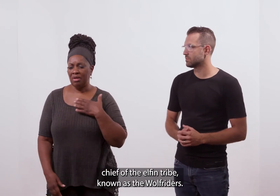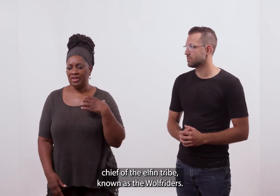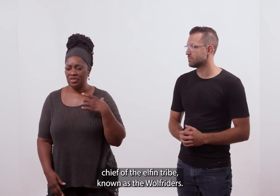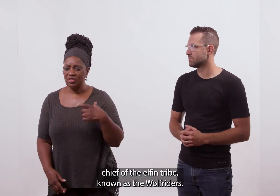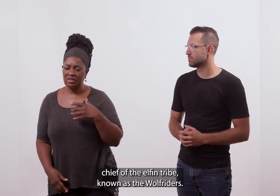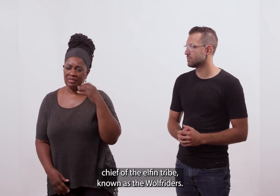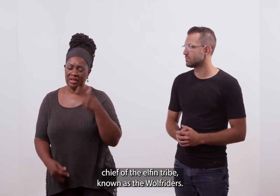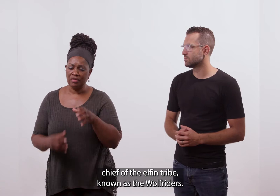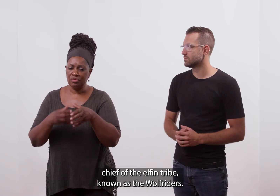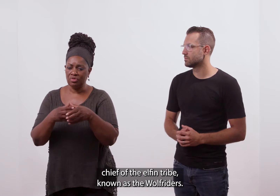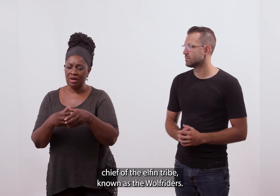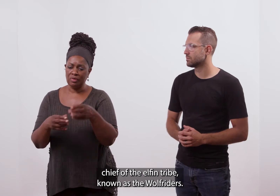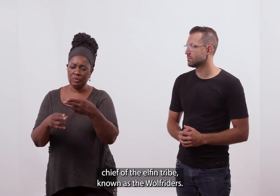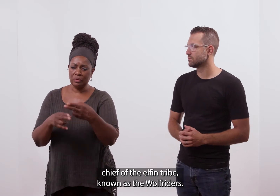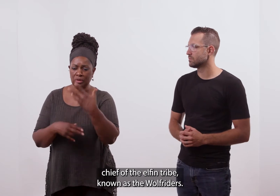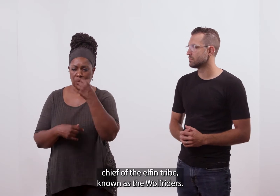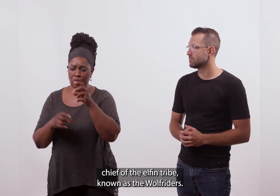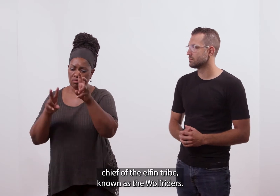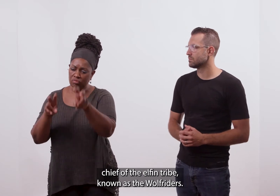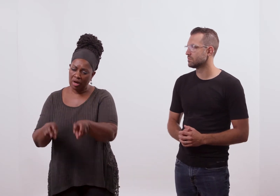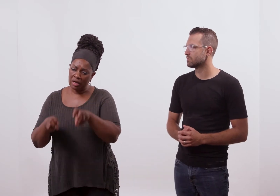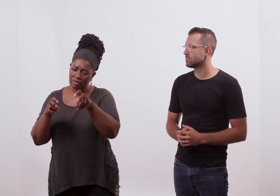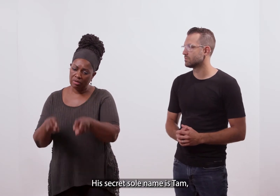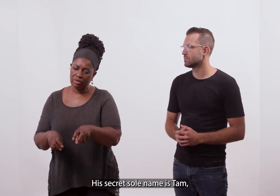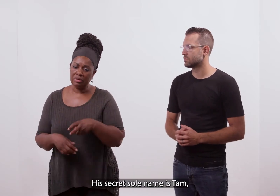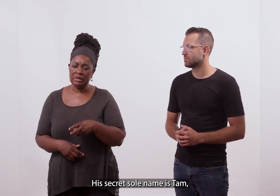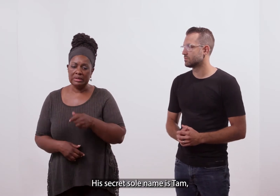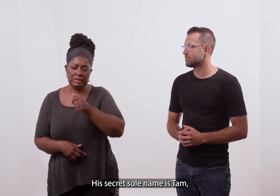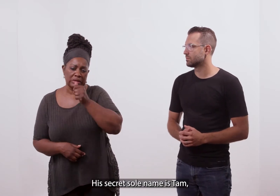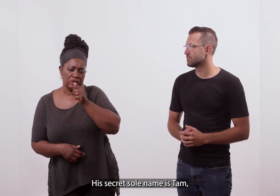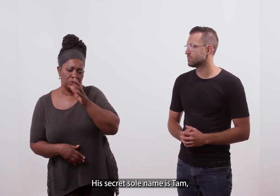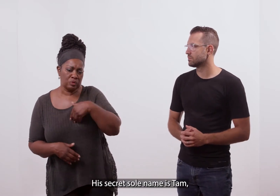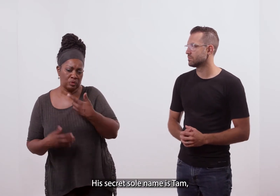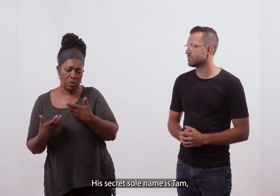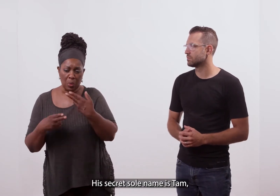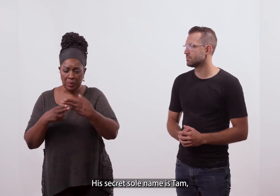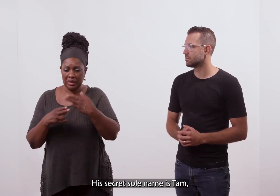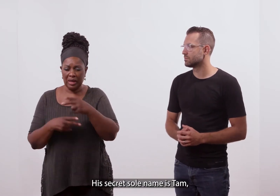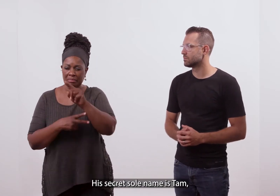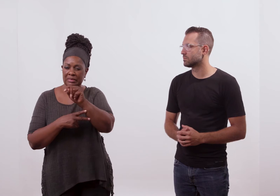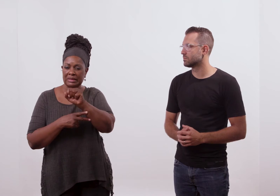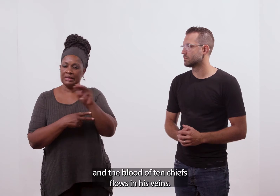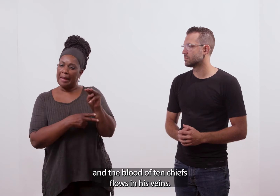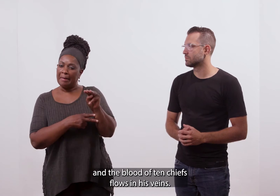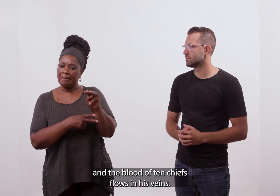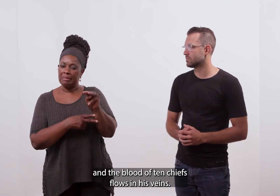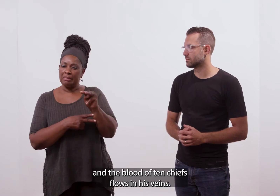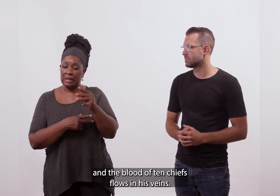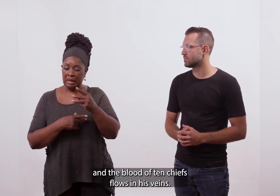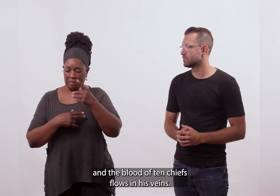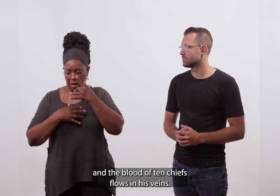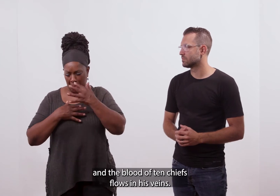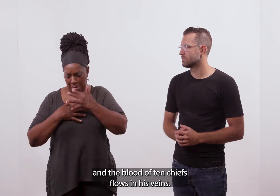tribe, known as the Wolfriders. His secret soul name is Tam, and the blood of